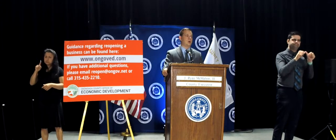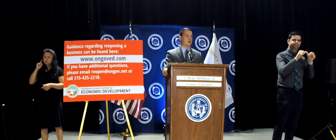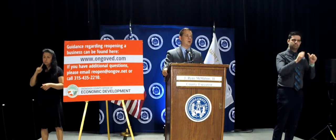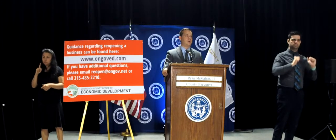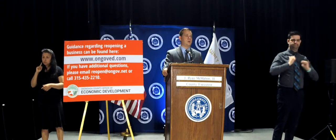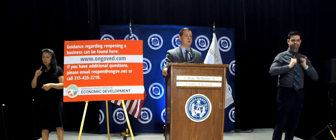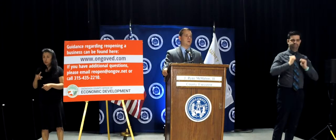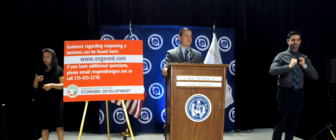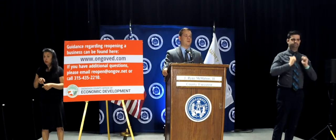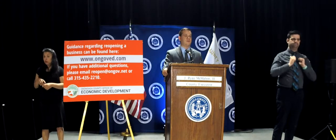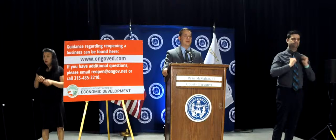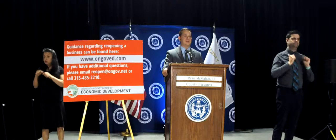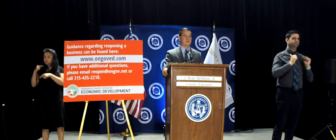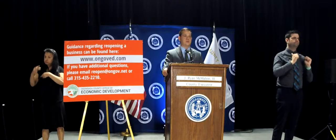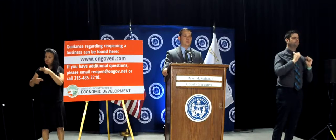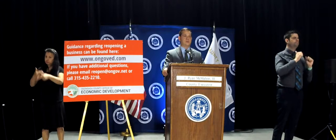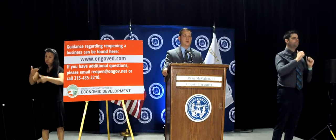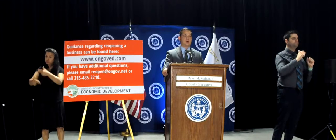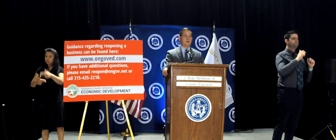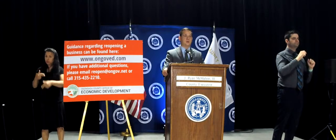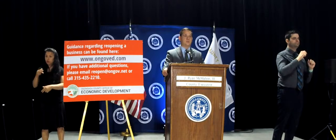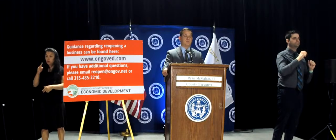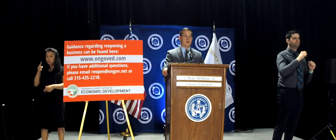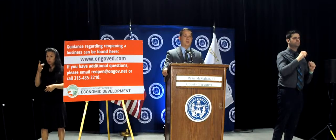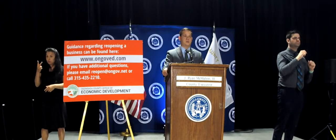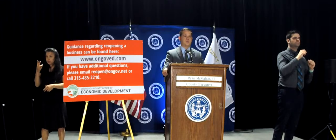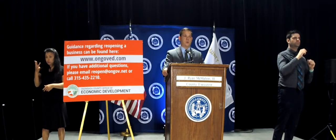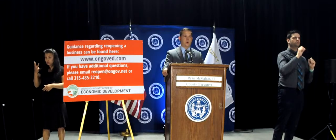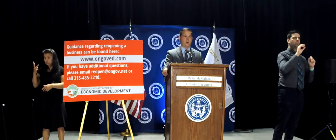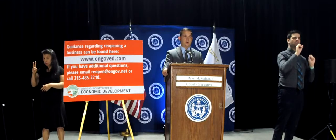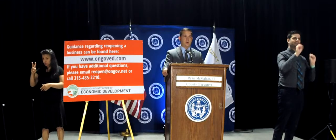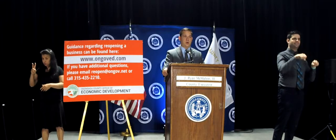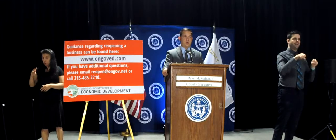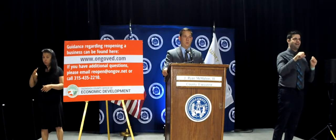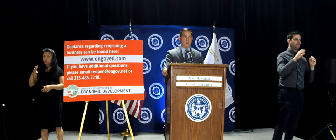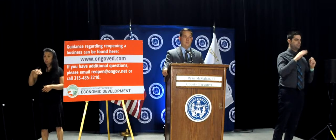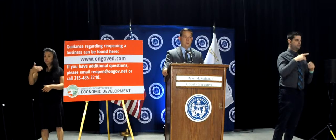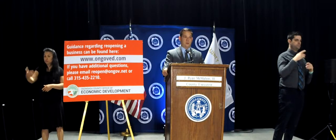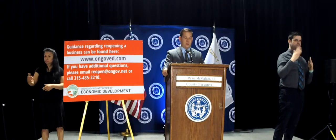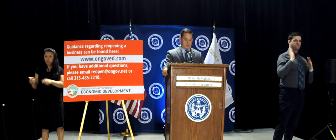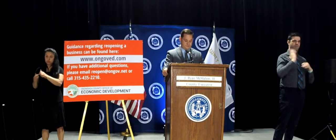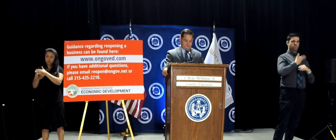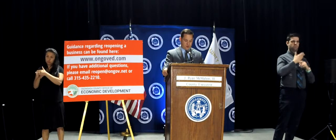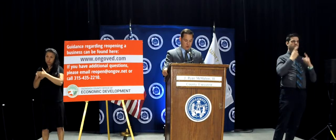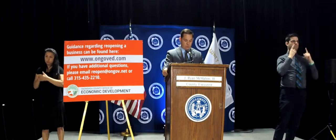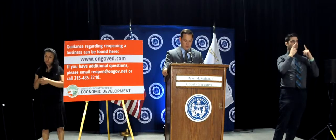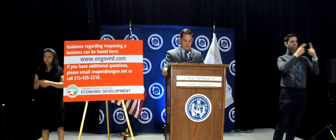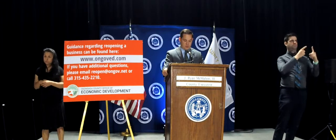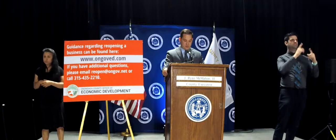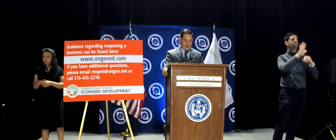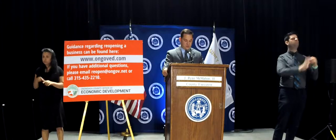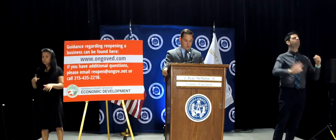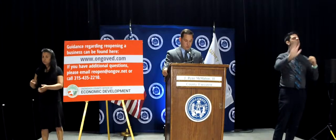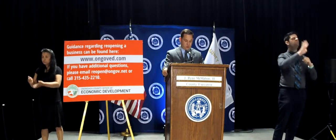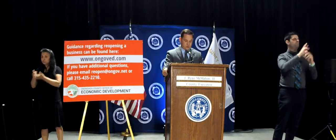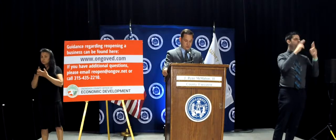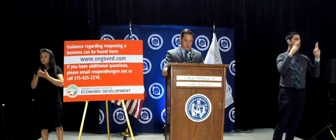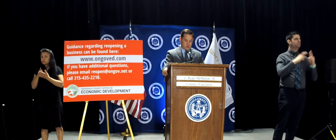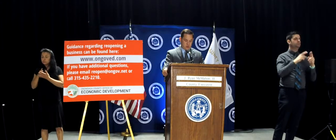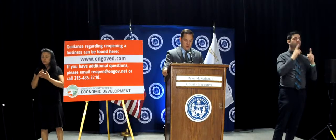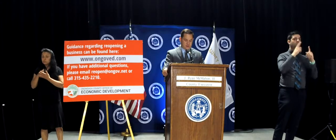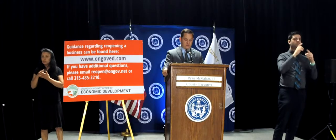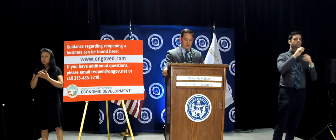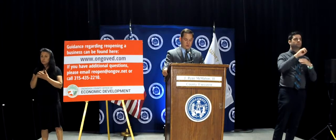into different phases of restart and to prepare us for whatever variable this virus has for